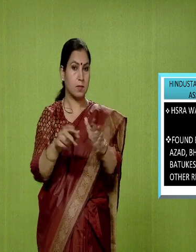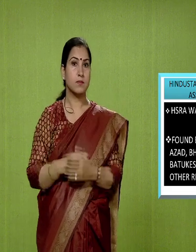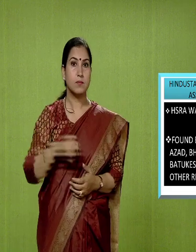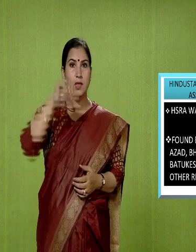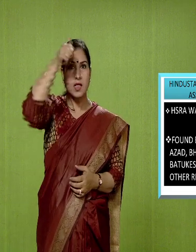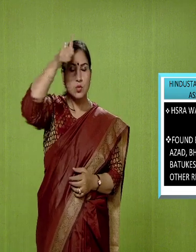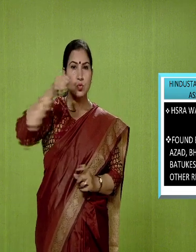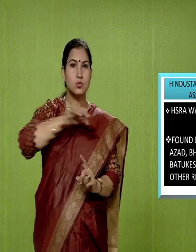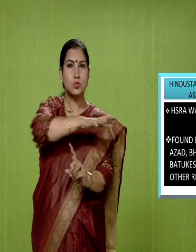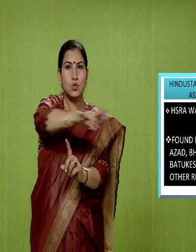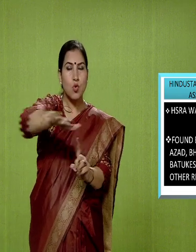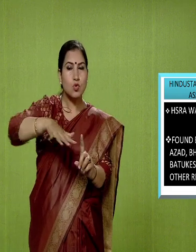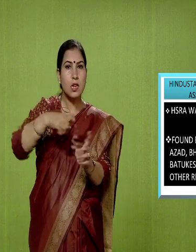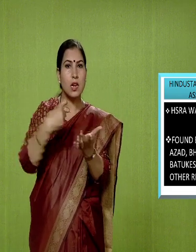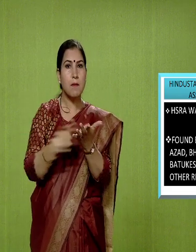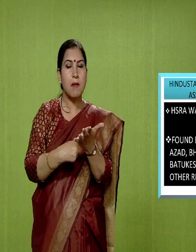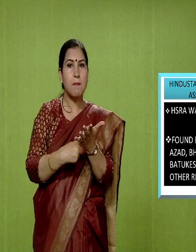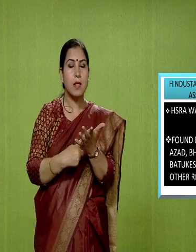Hindustan Socialist Republican Association